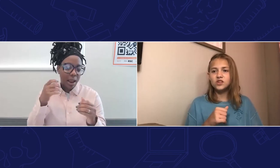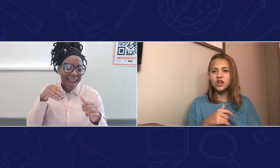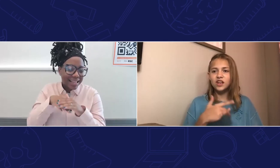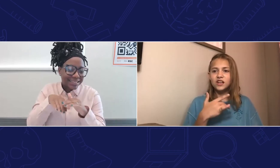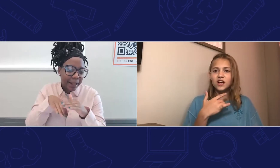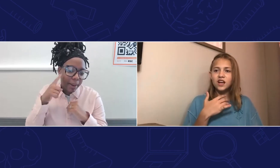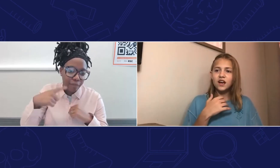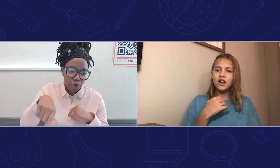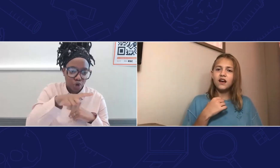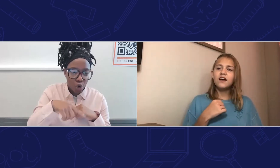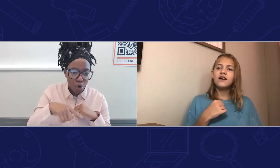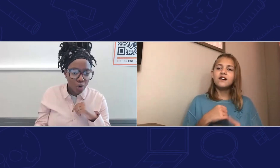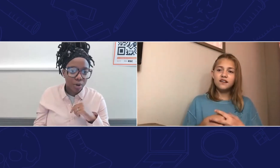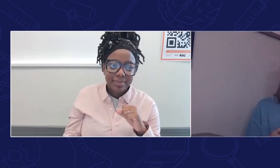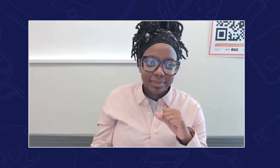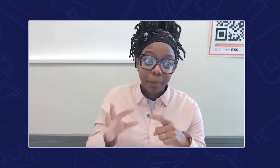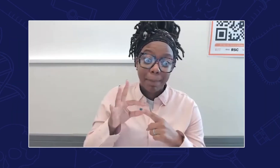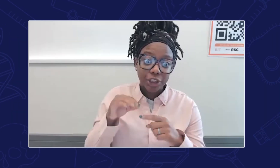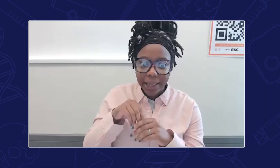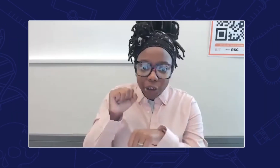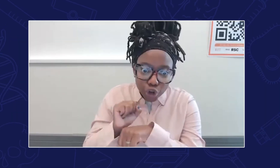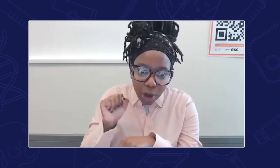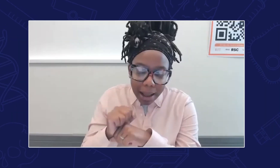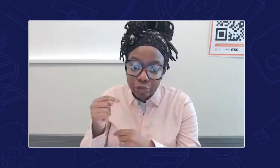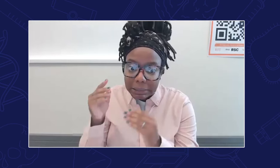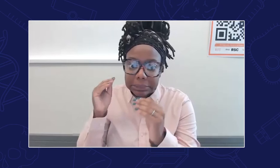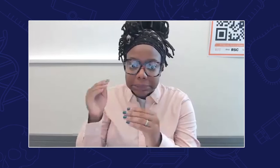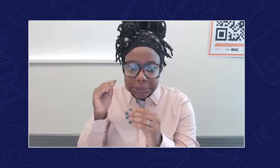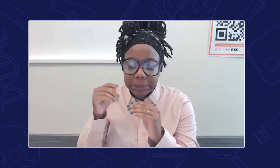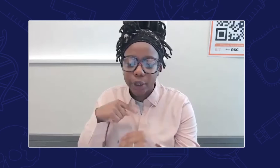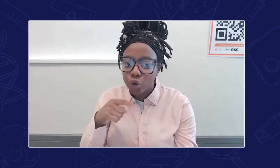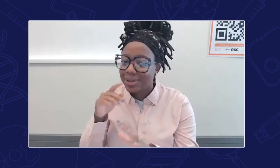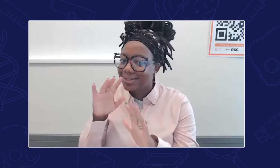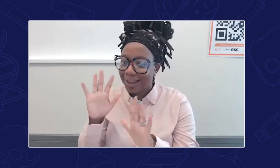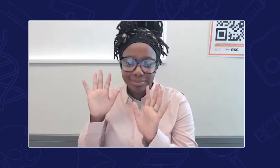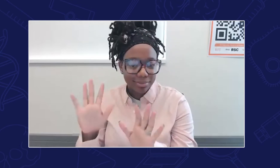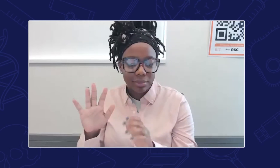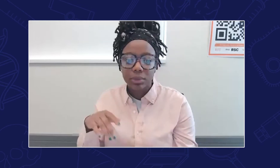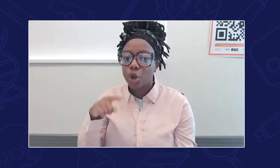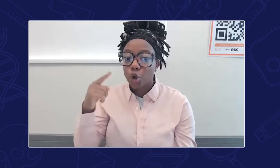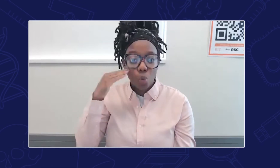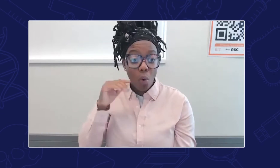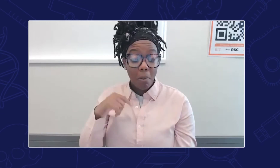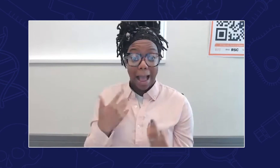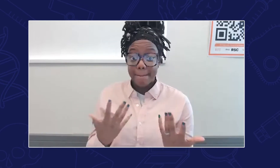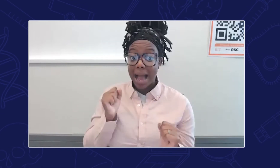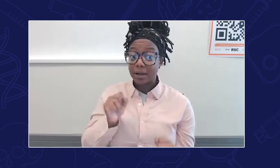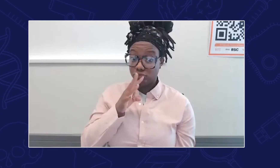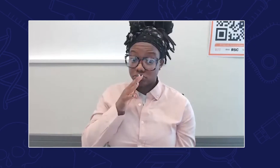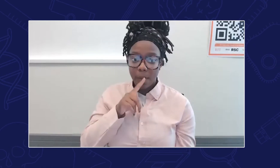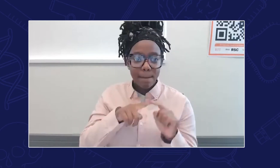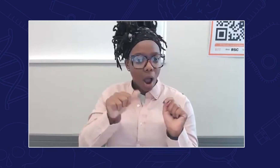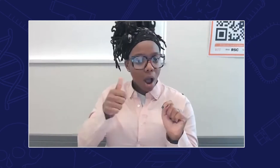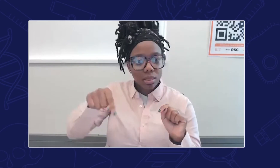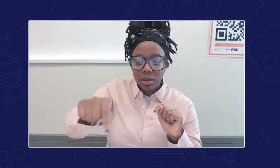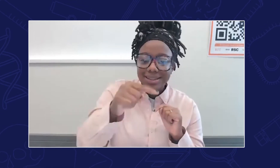I want everything to be easily accessible for you. Especially in the workplace, trying to educate, hearing folks that